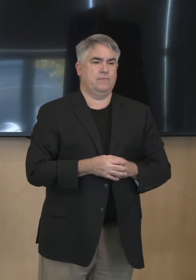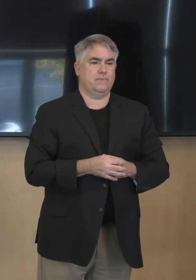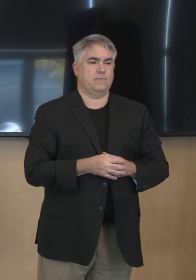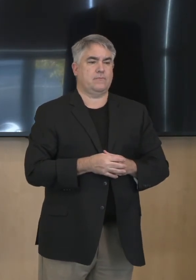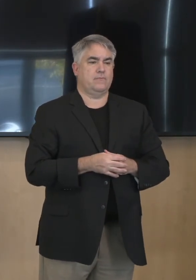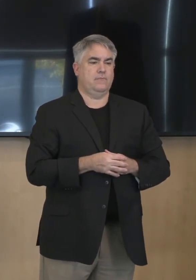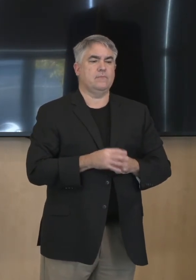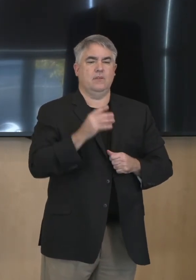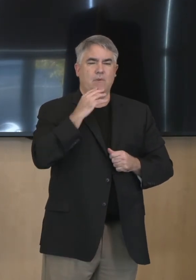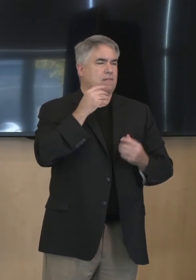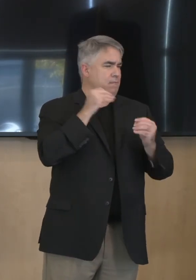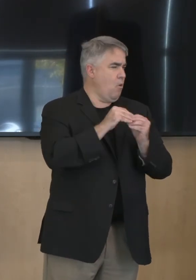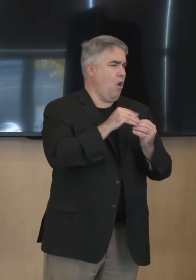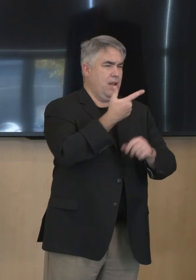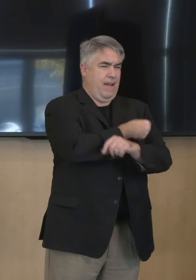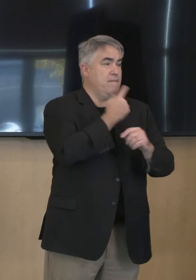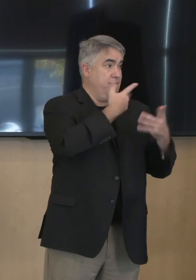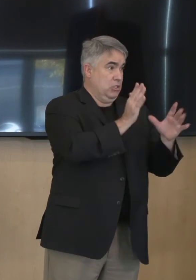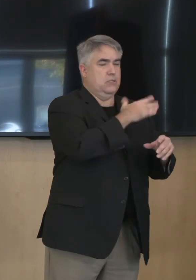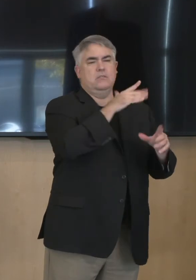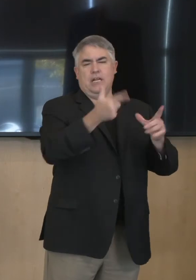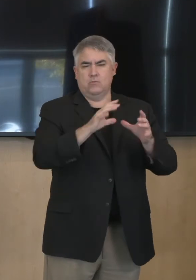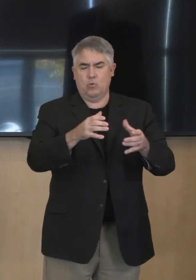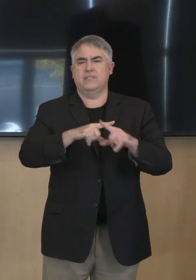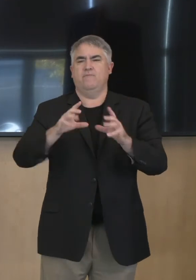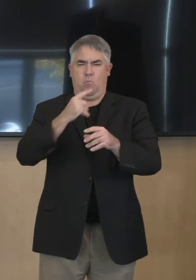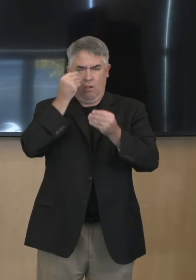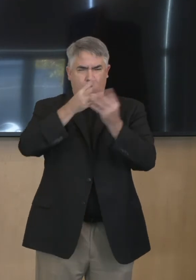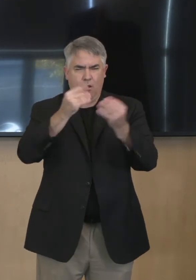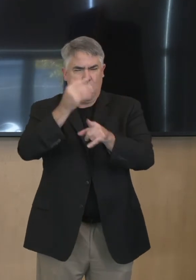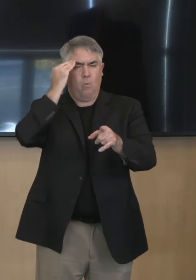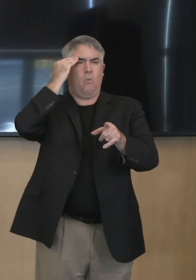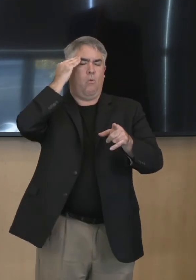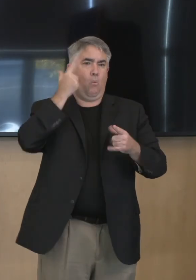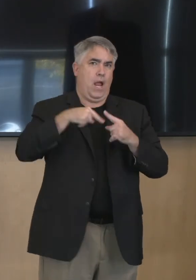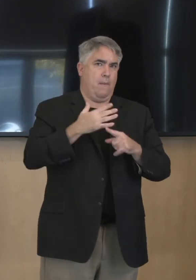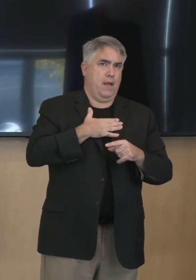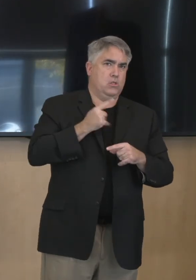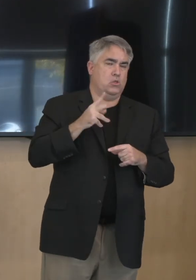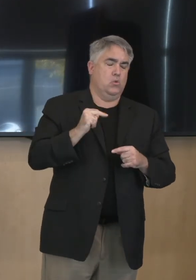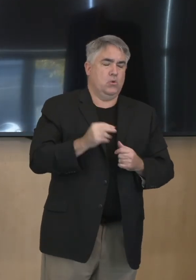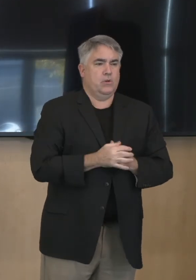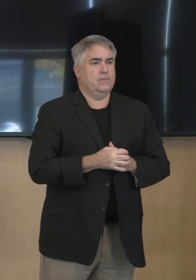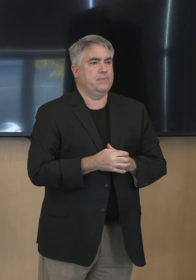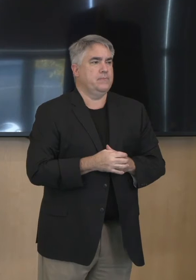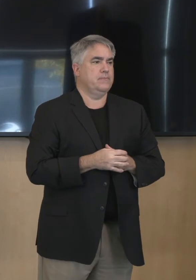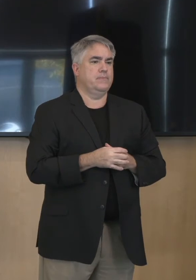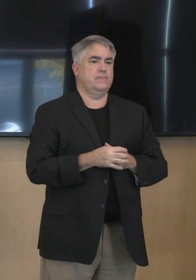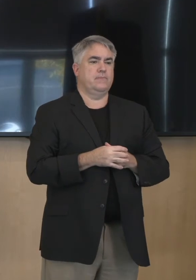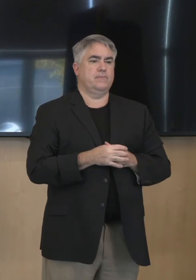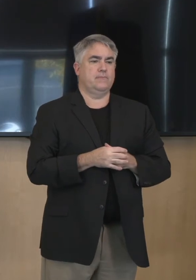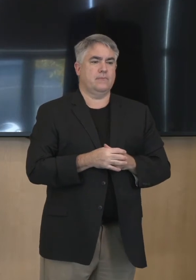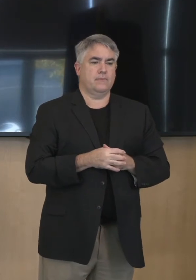our healthcare systems. I have been encouraged recently by actions around stepping up enforcement of our public health